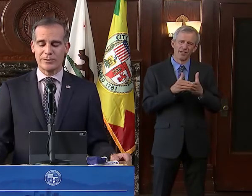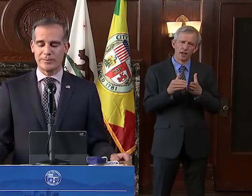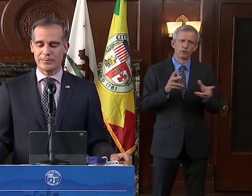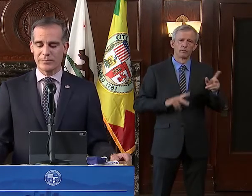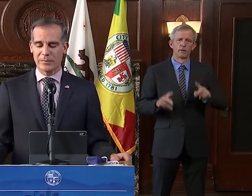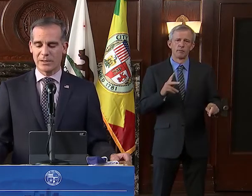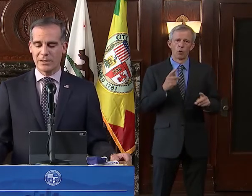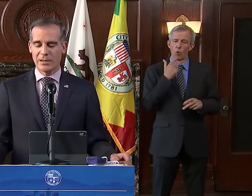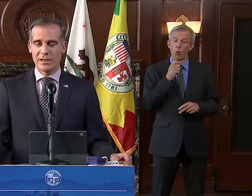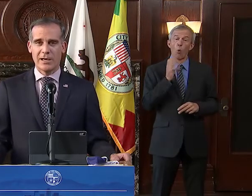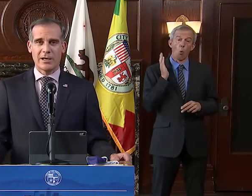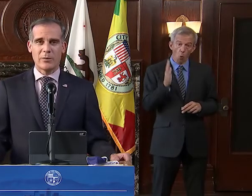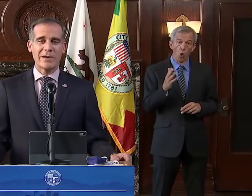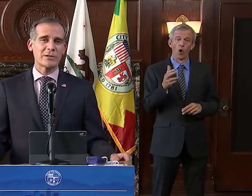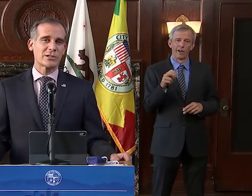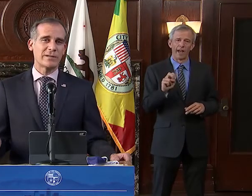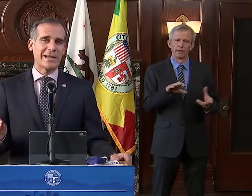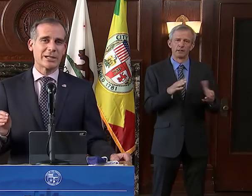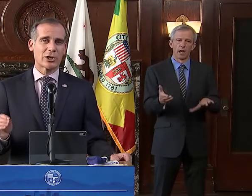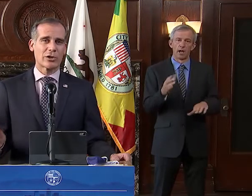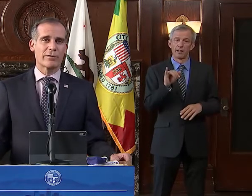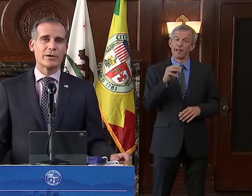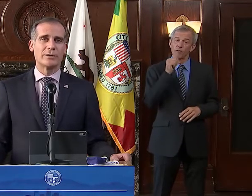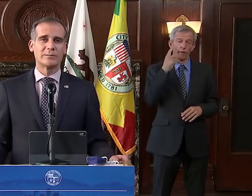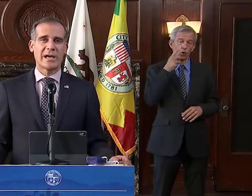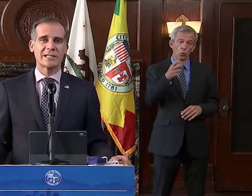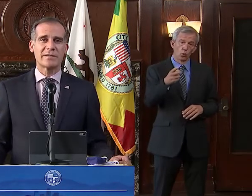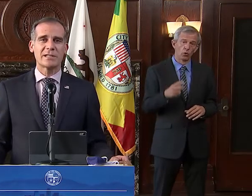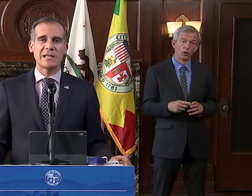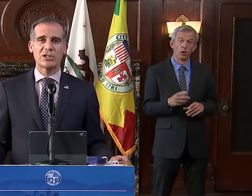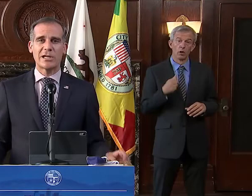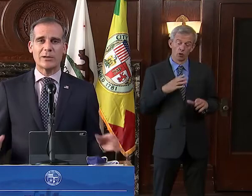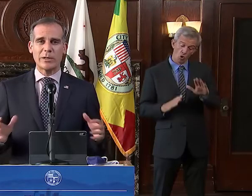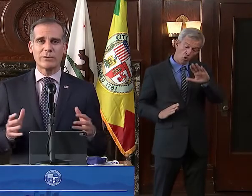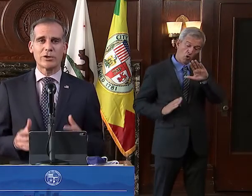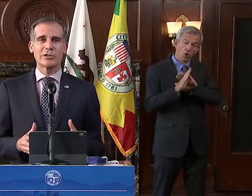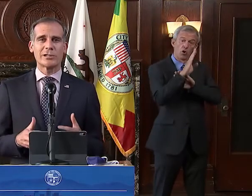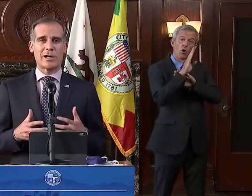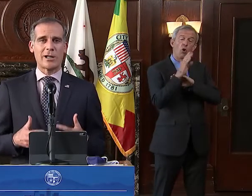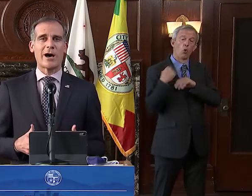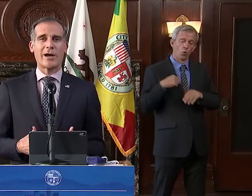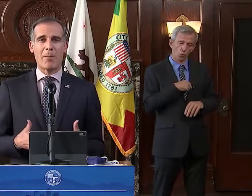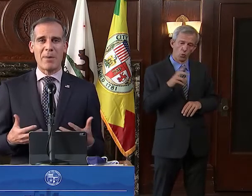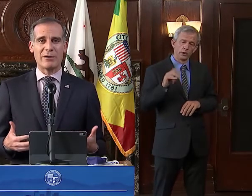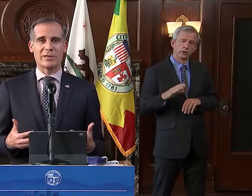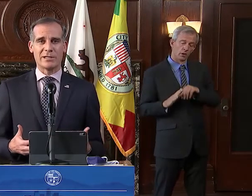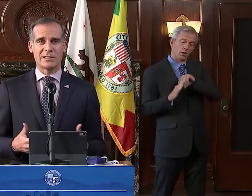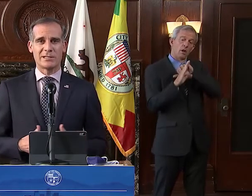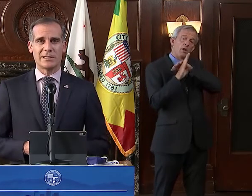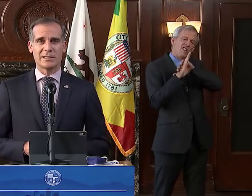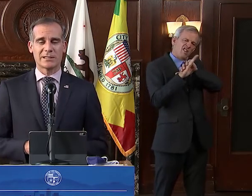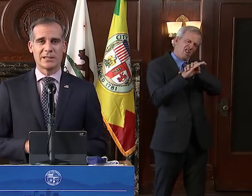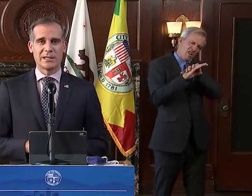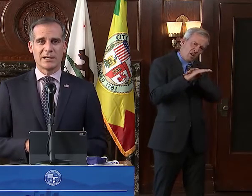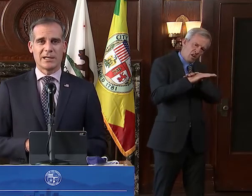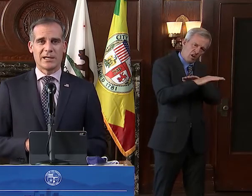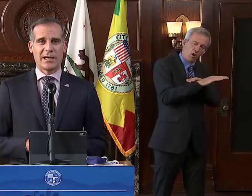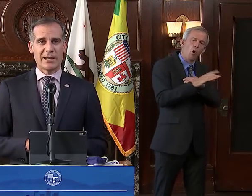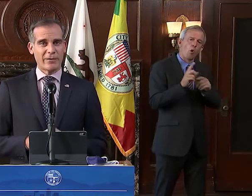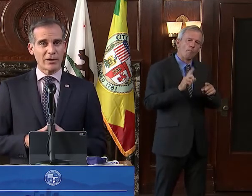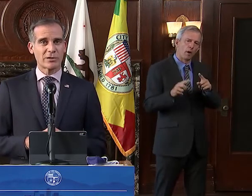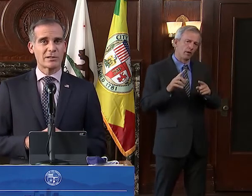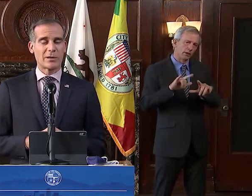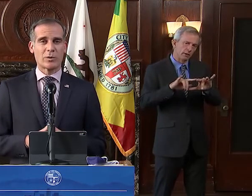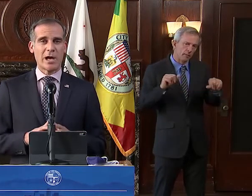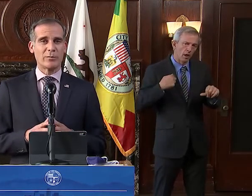for you. We haven't just flattened a curve, though. As I've said each night, we've learned a lot about this disease.